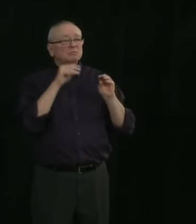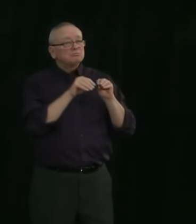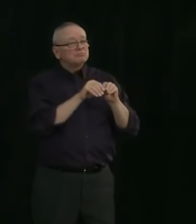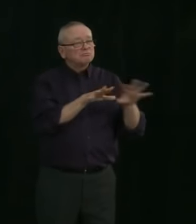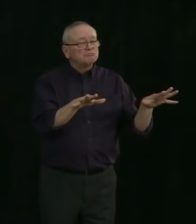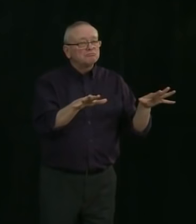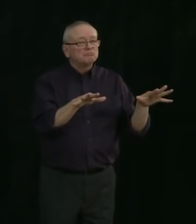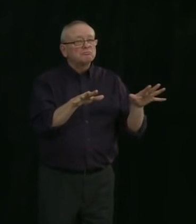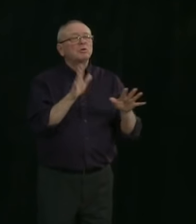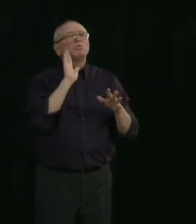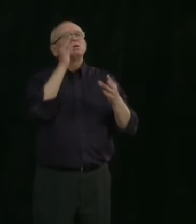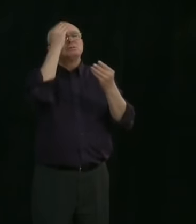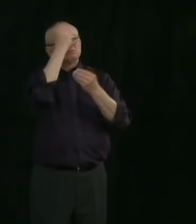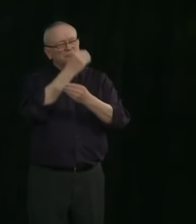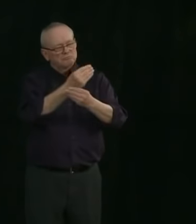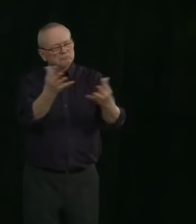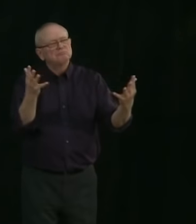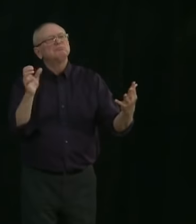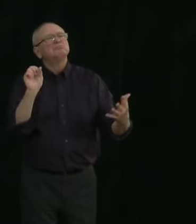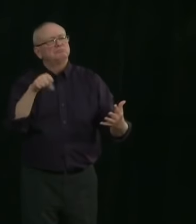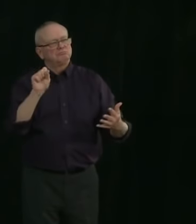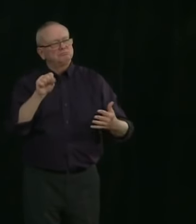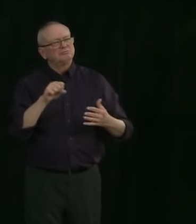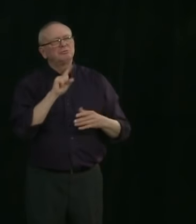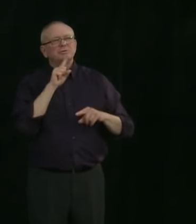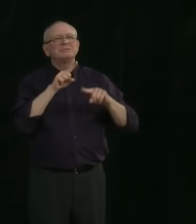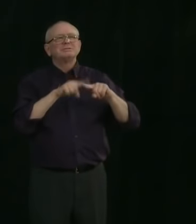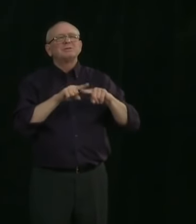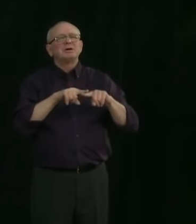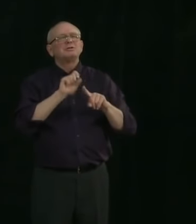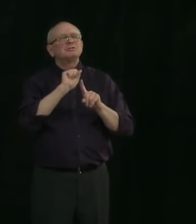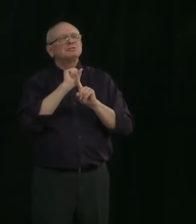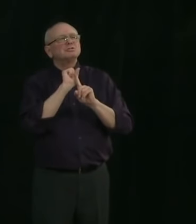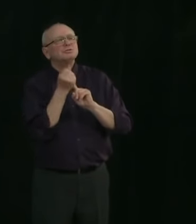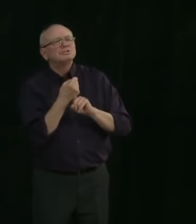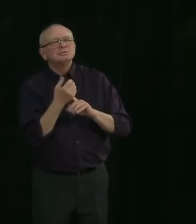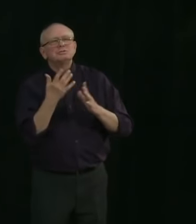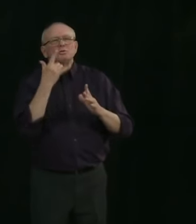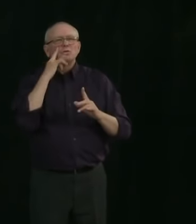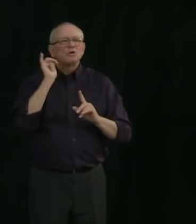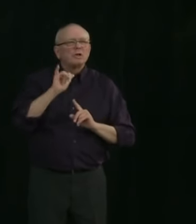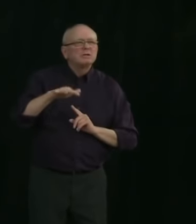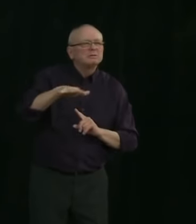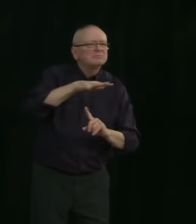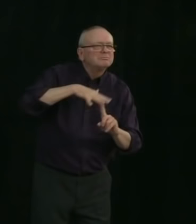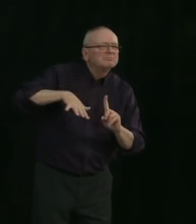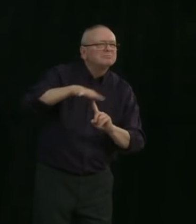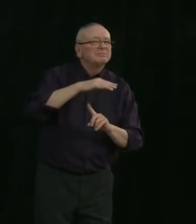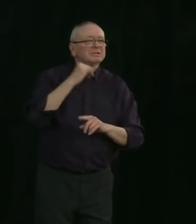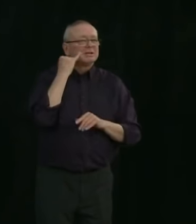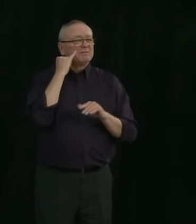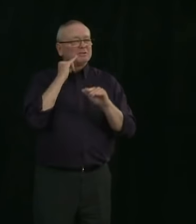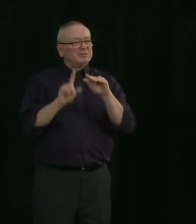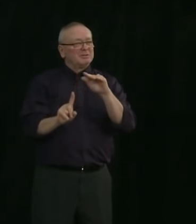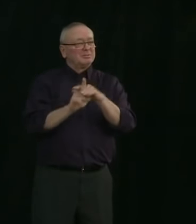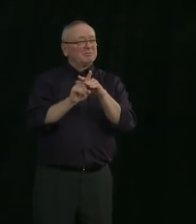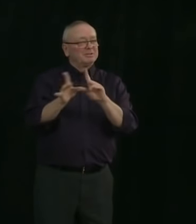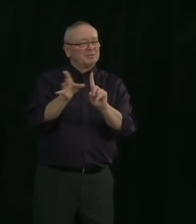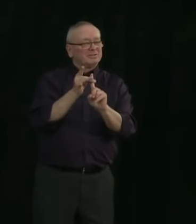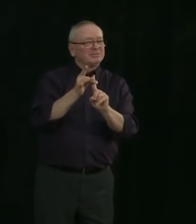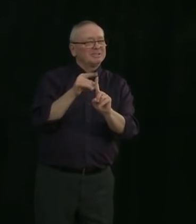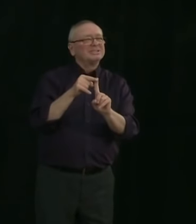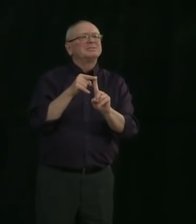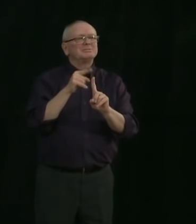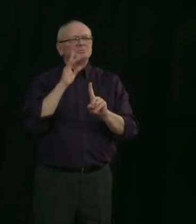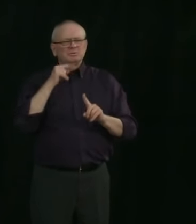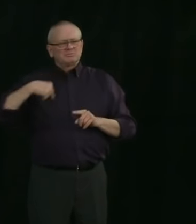based on what the circumstances were with respect to whatever, if we were to get a case, we would make decisions based on the